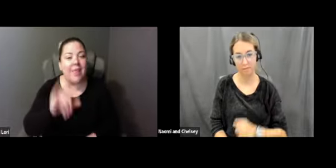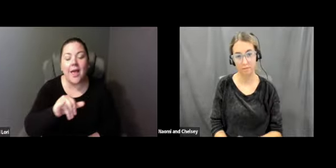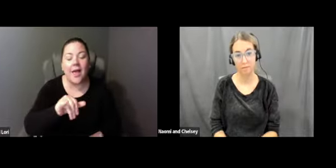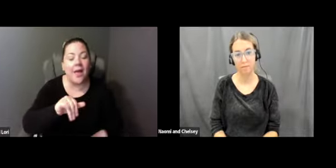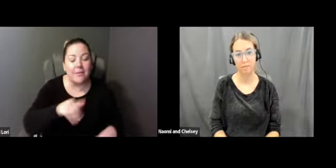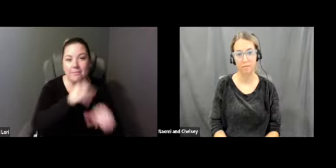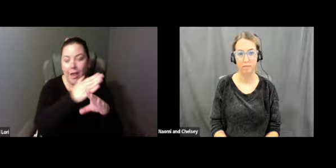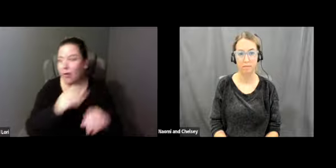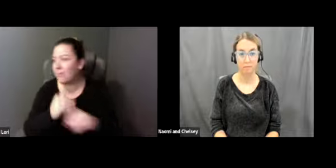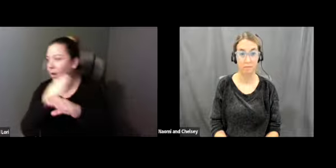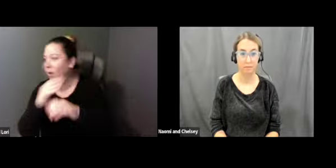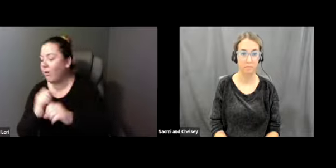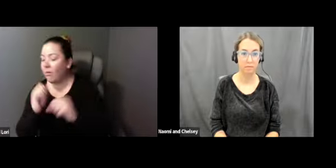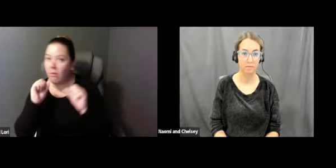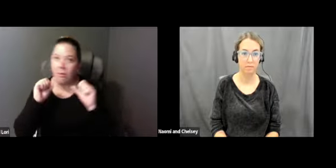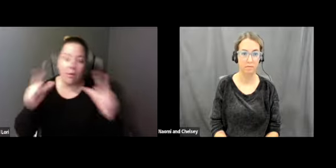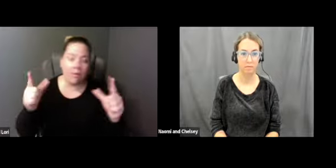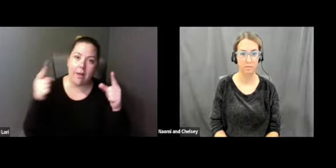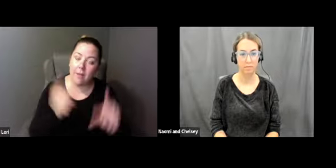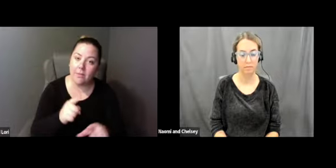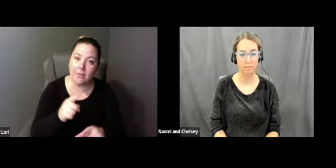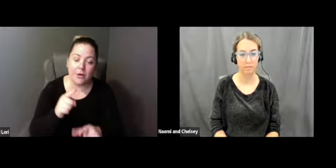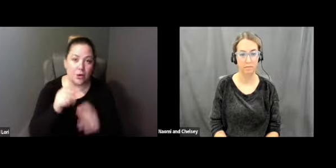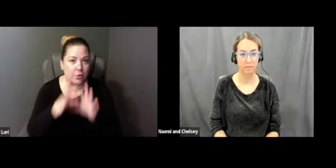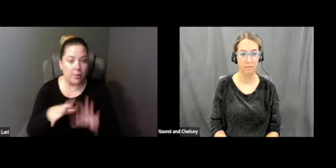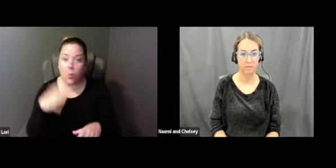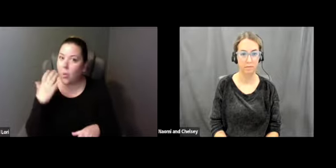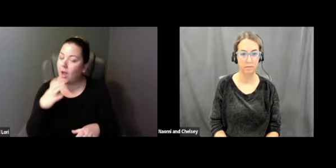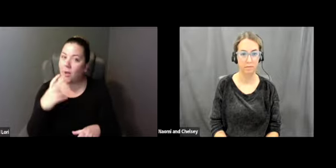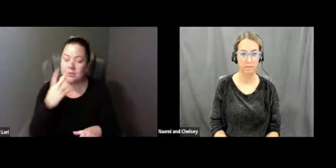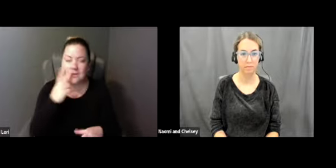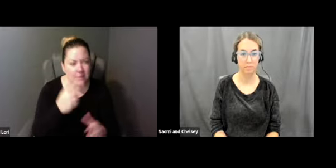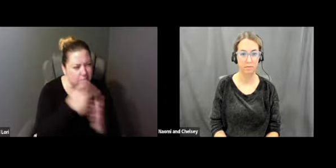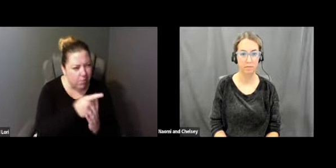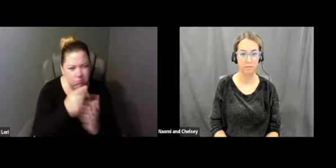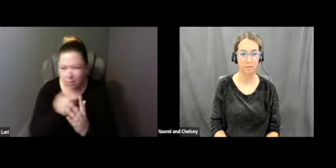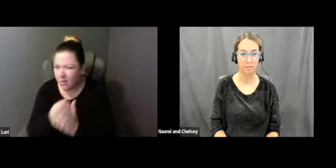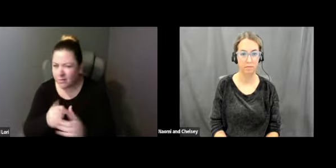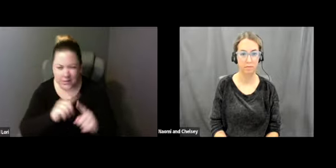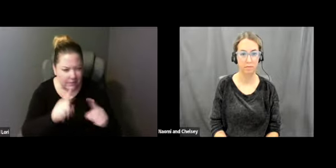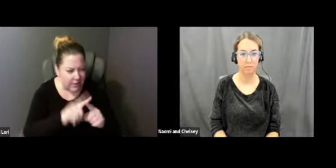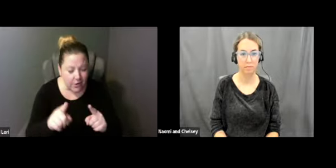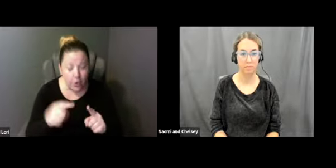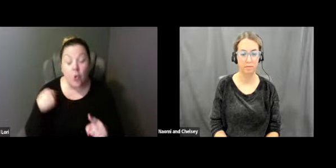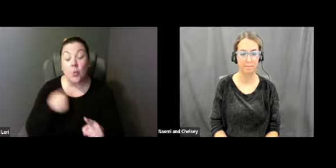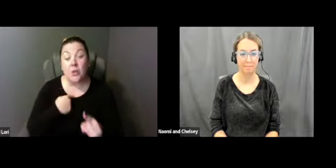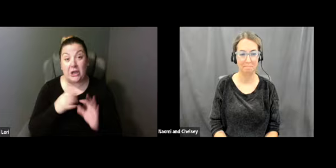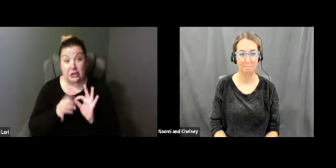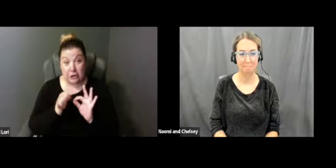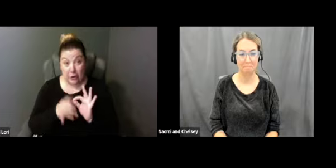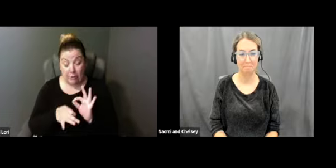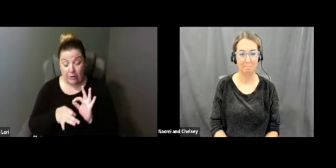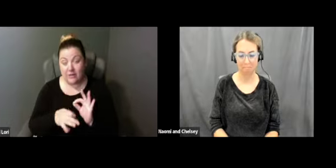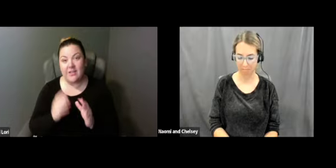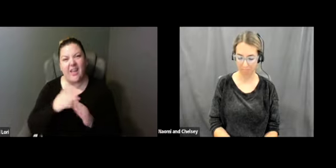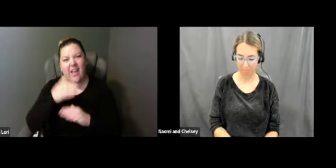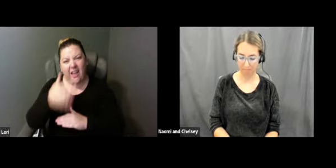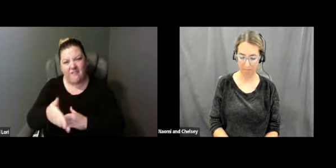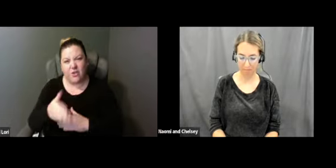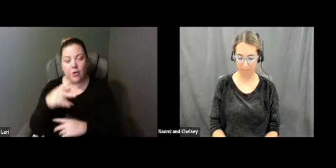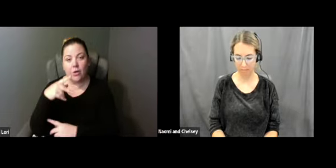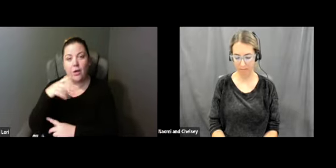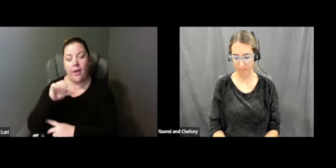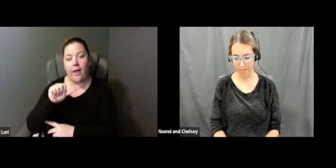of when to advocate, when not to advocate. We've been interpreting this podcast, and then we do the aftercast where we really kind of shed light on some of